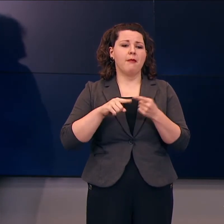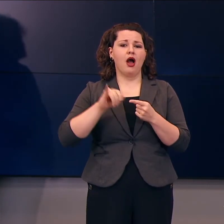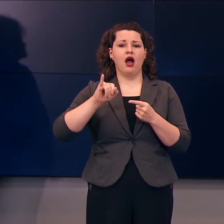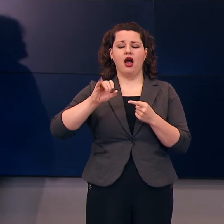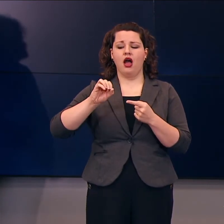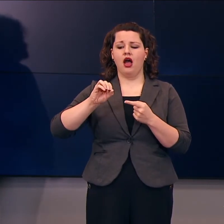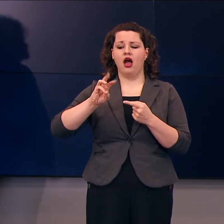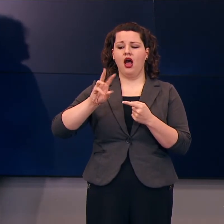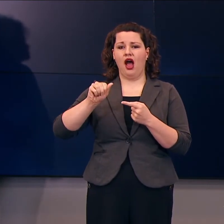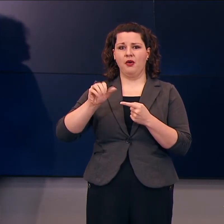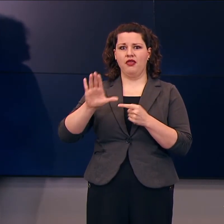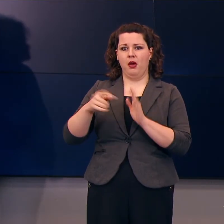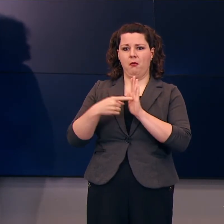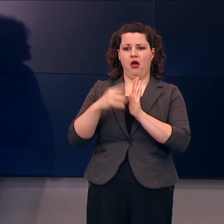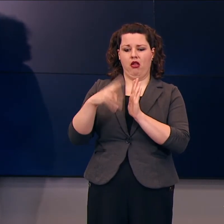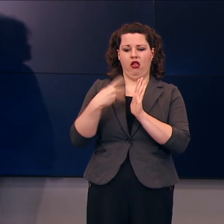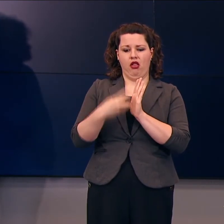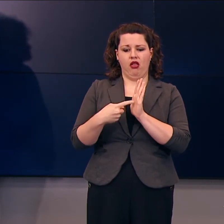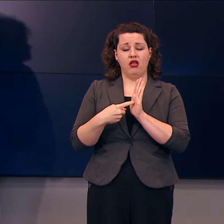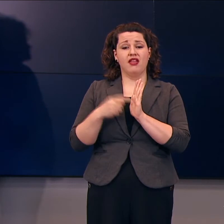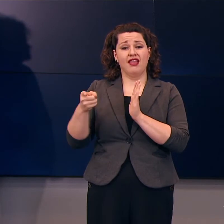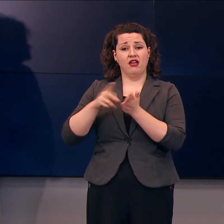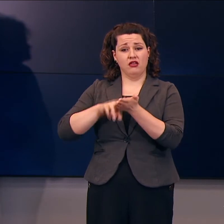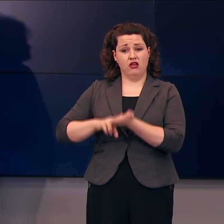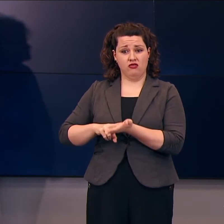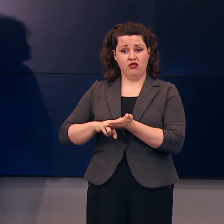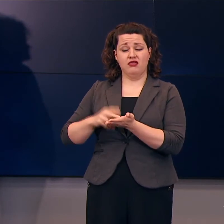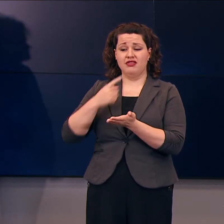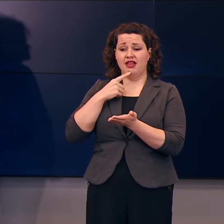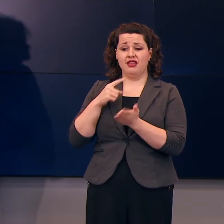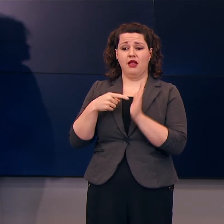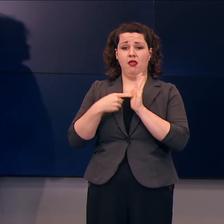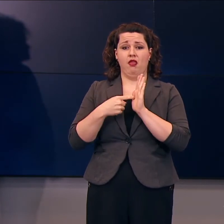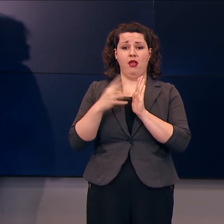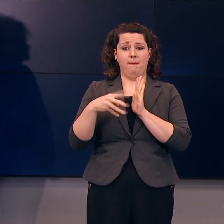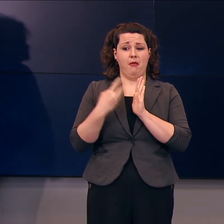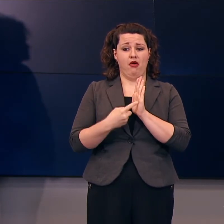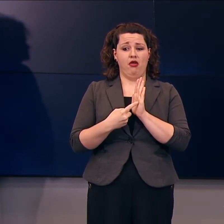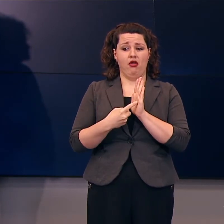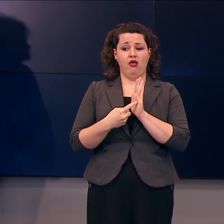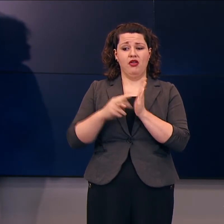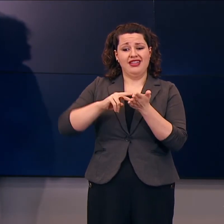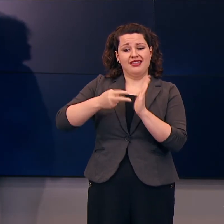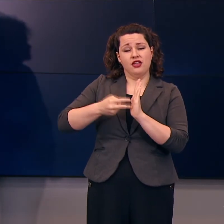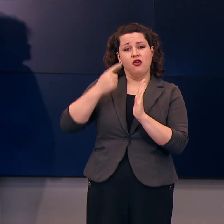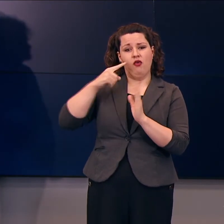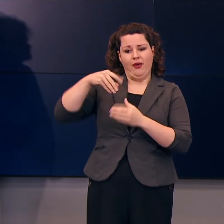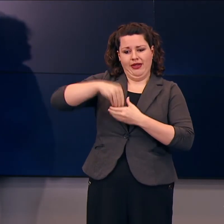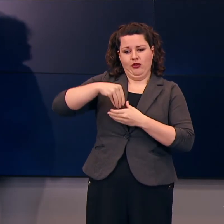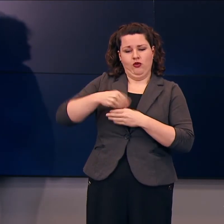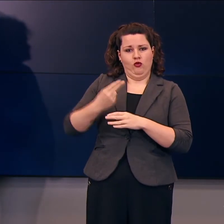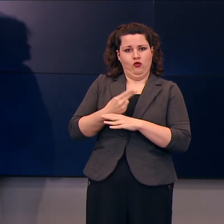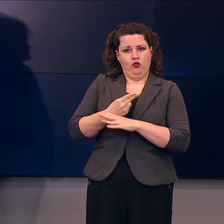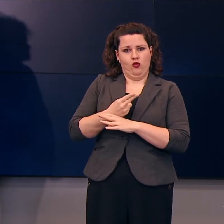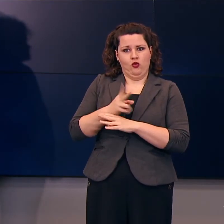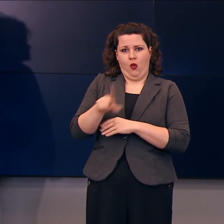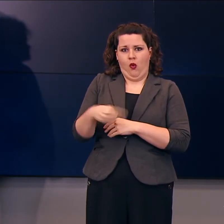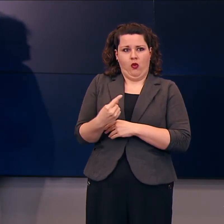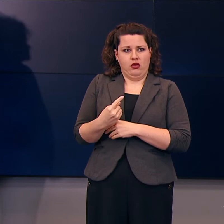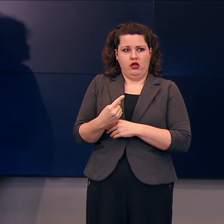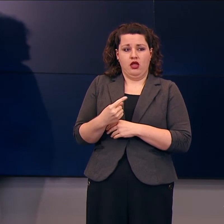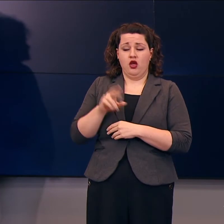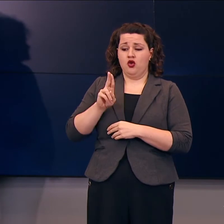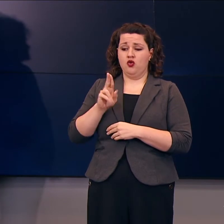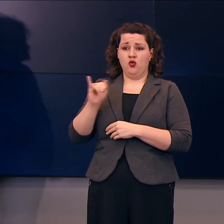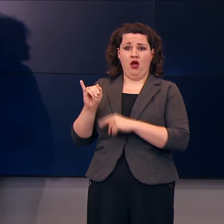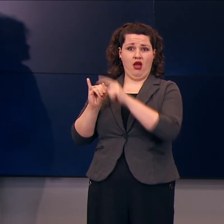own model. The contract says that the model is intended for internal use only, and that UI would not